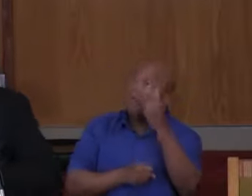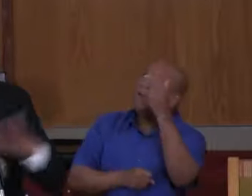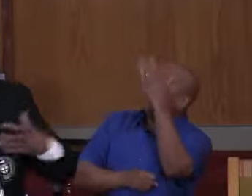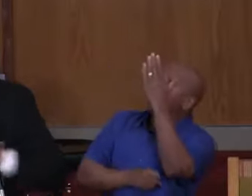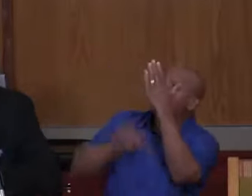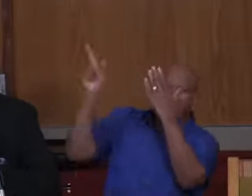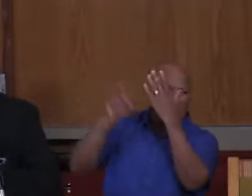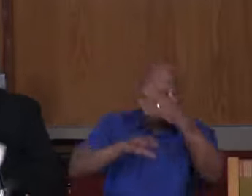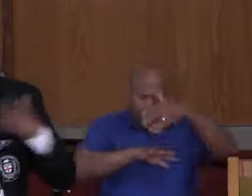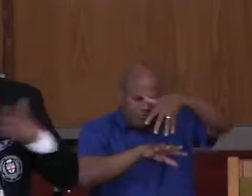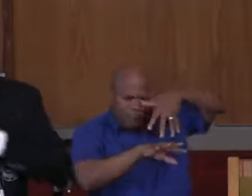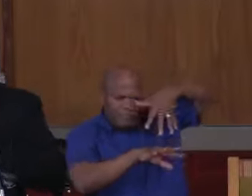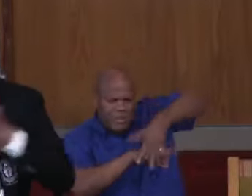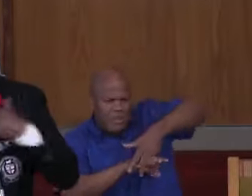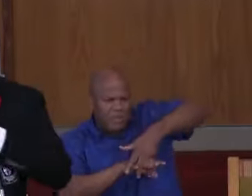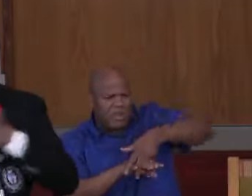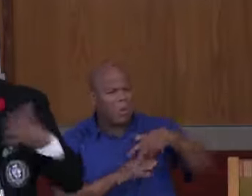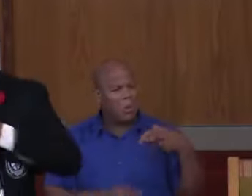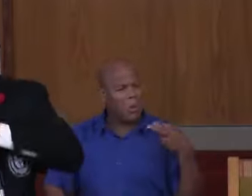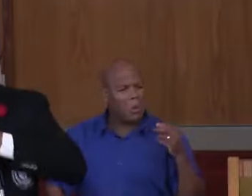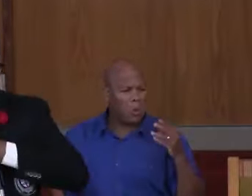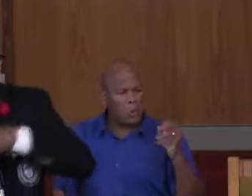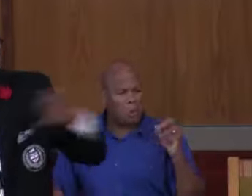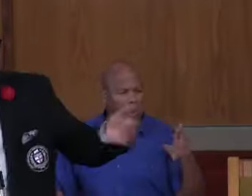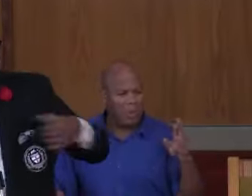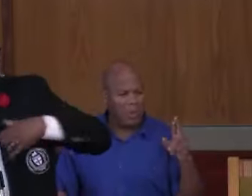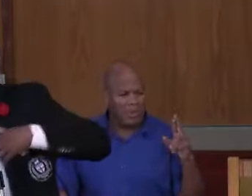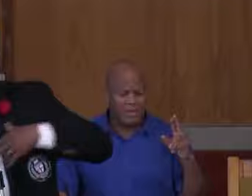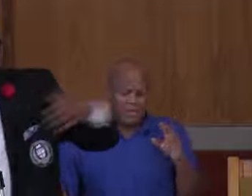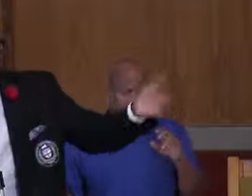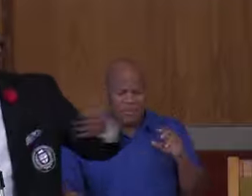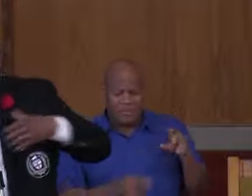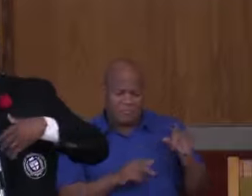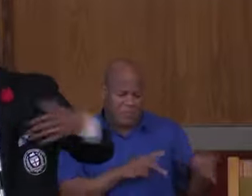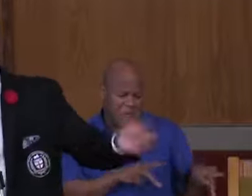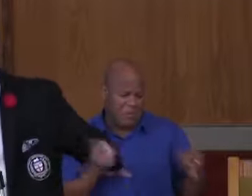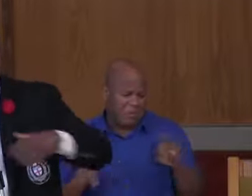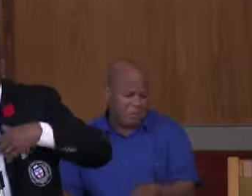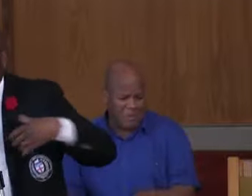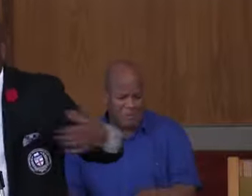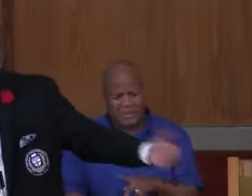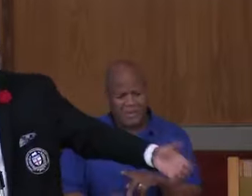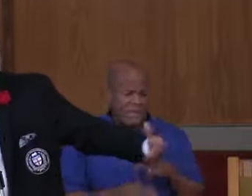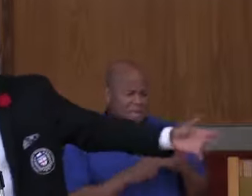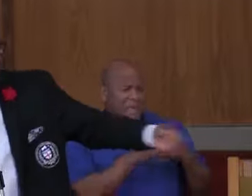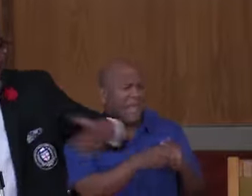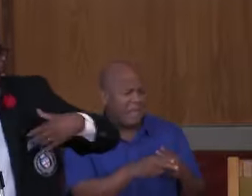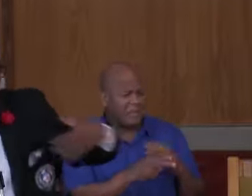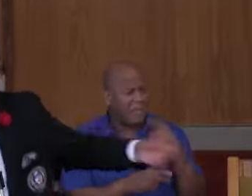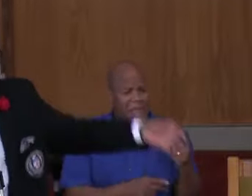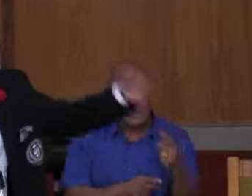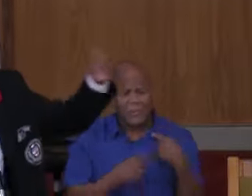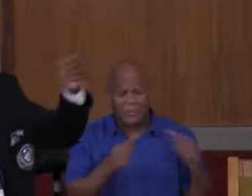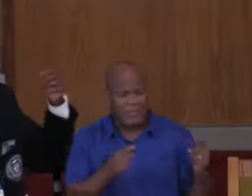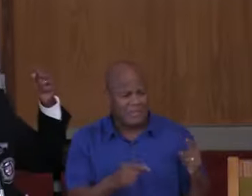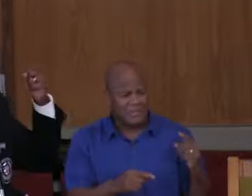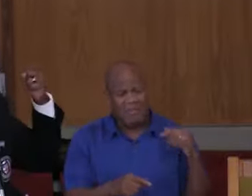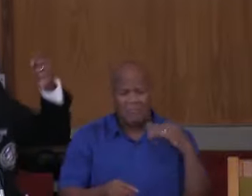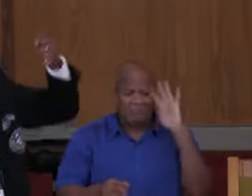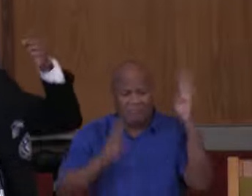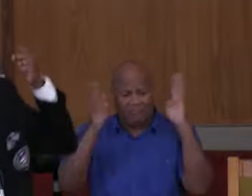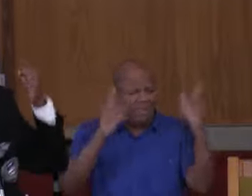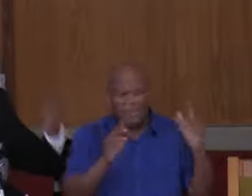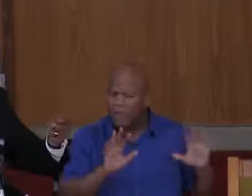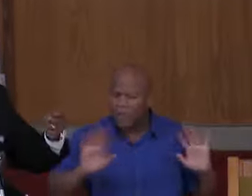not rooted in some uber charismatic expression of name it and claim it, blab it and grab it. It's